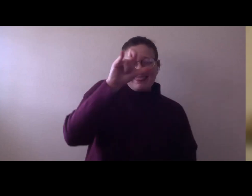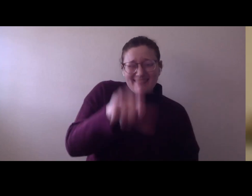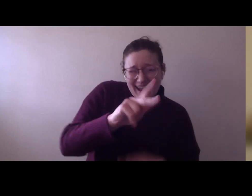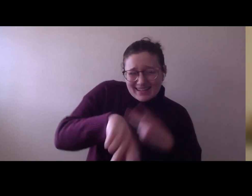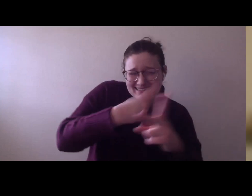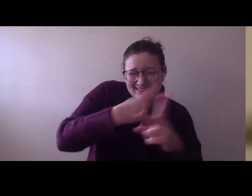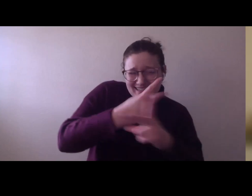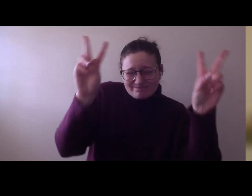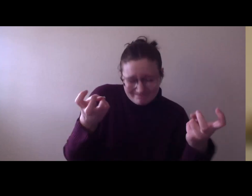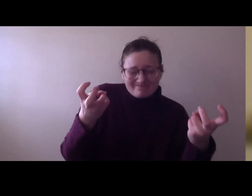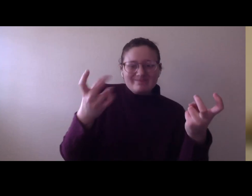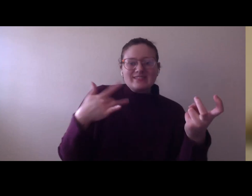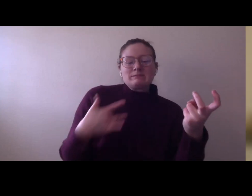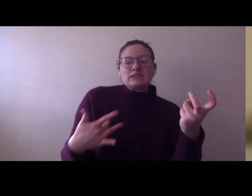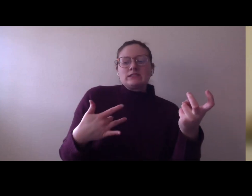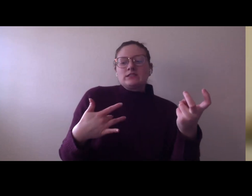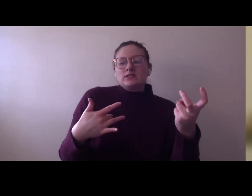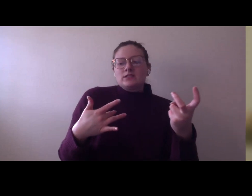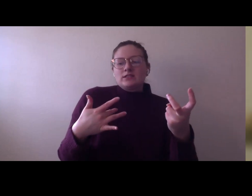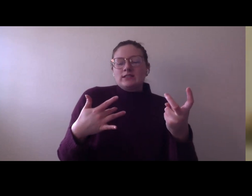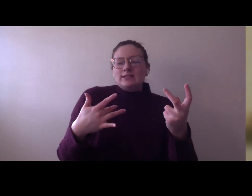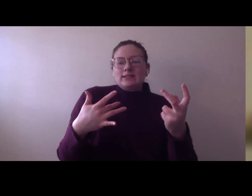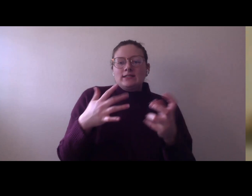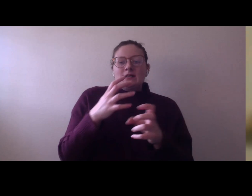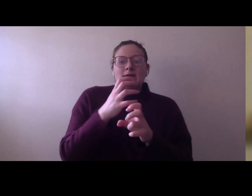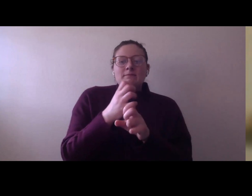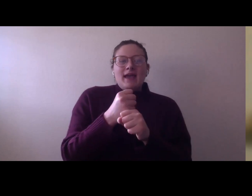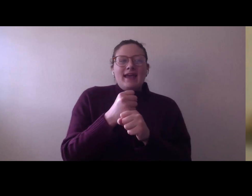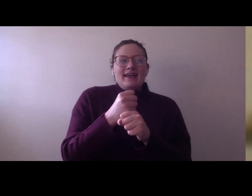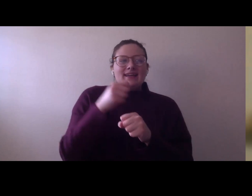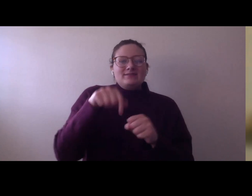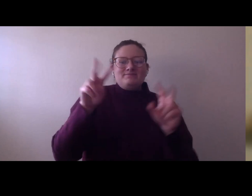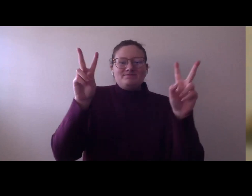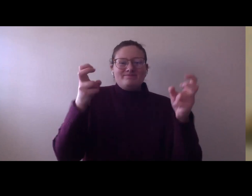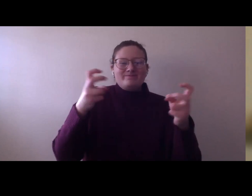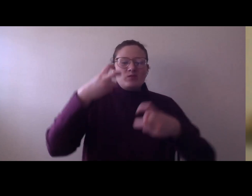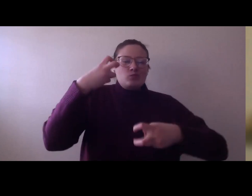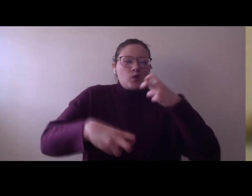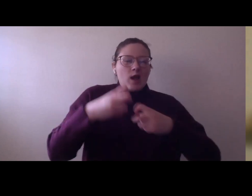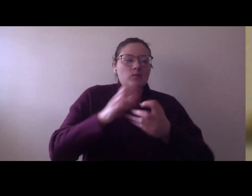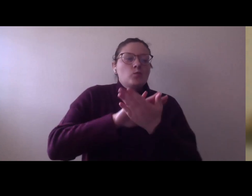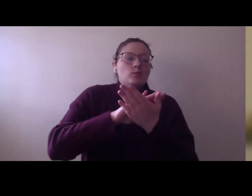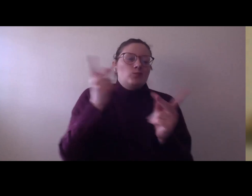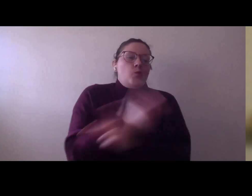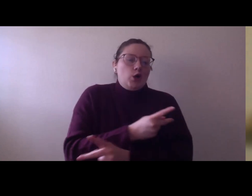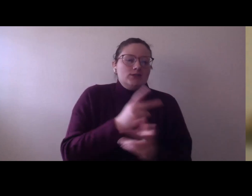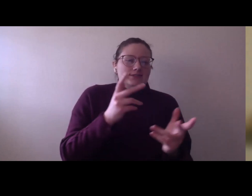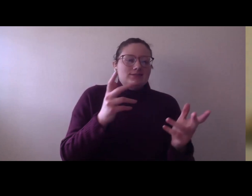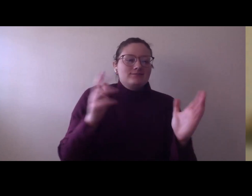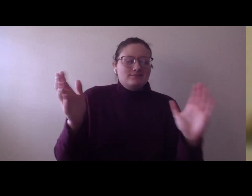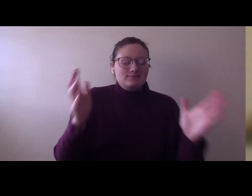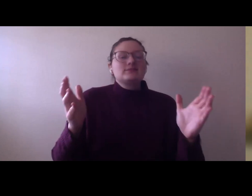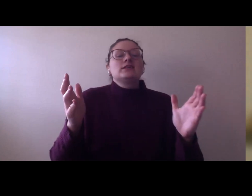sometimes tend to maybe intensify this kind of geopolitical conflict